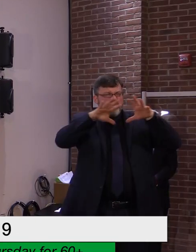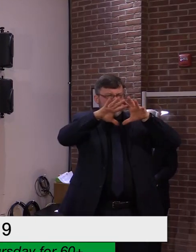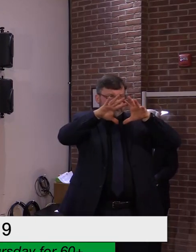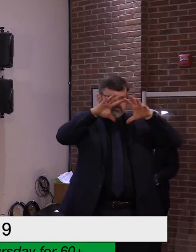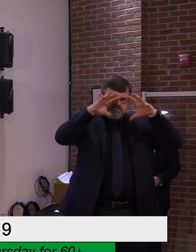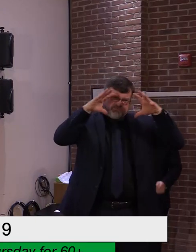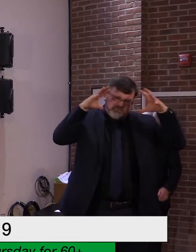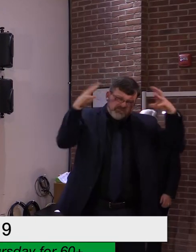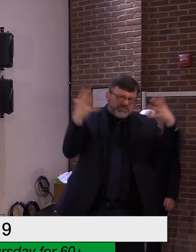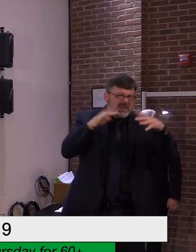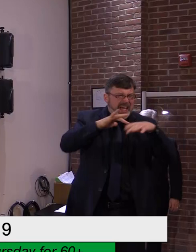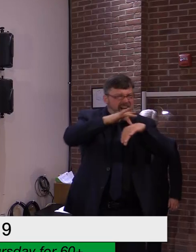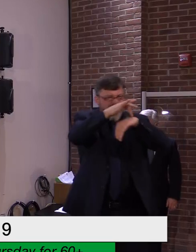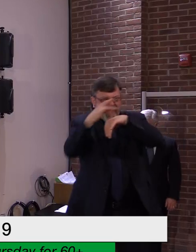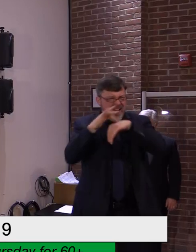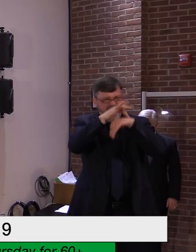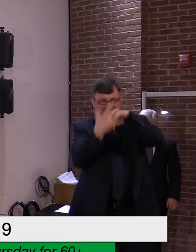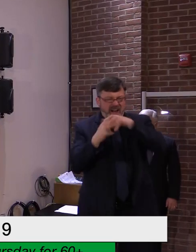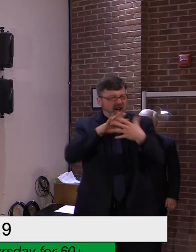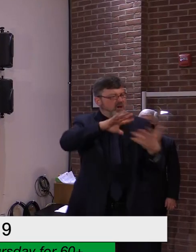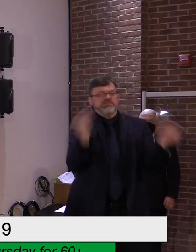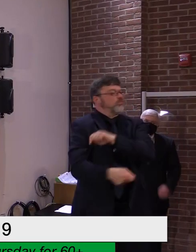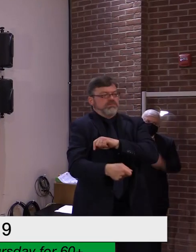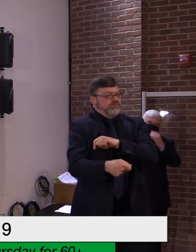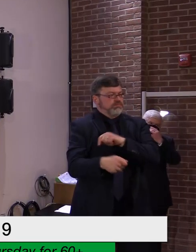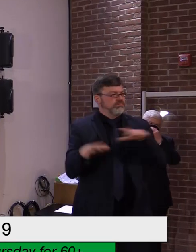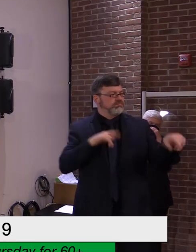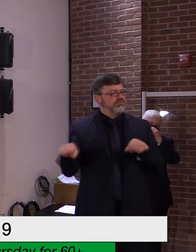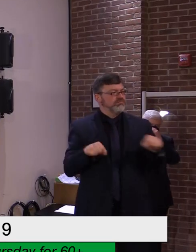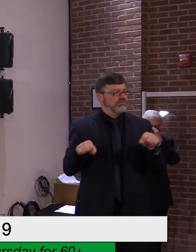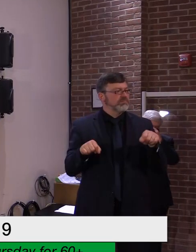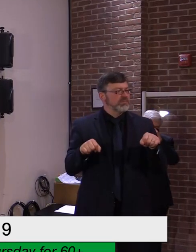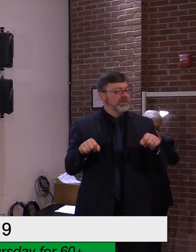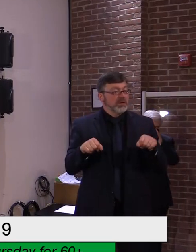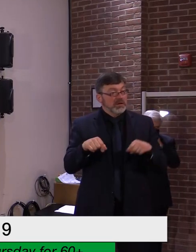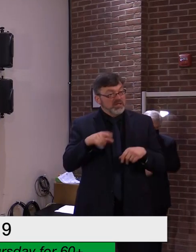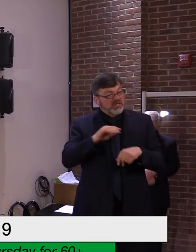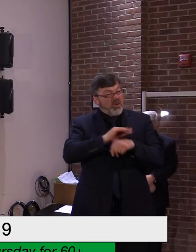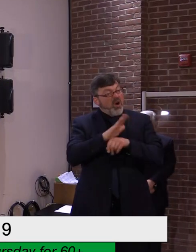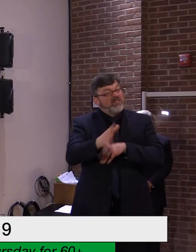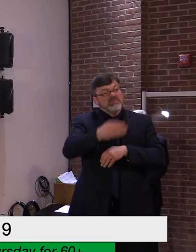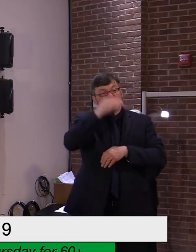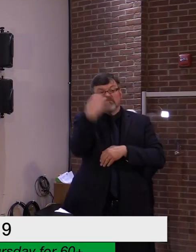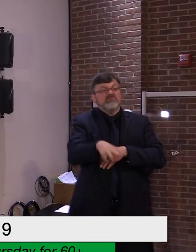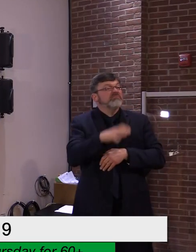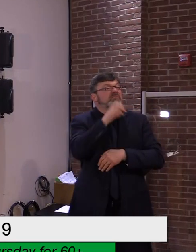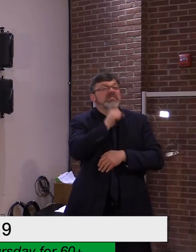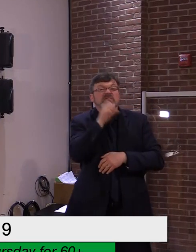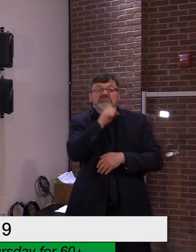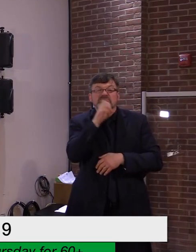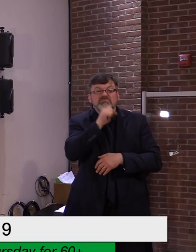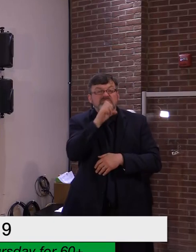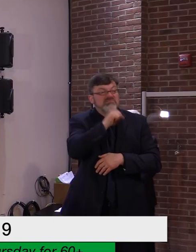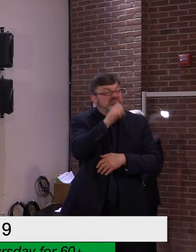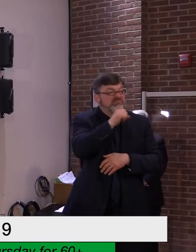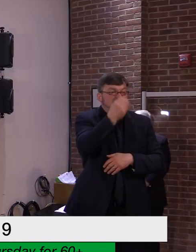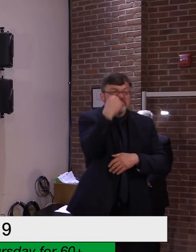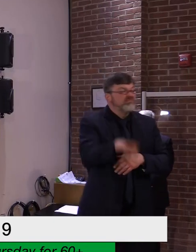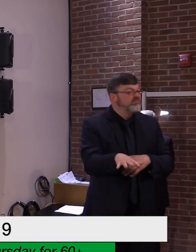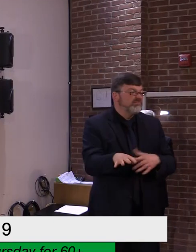spare a person because they are young. And we don't know enough about it yet to accurately predict who might be at